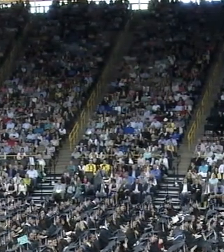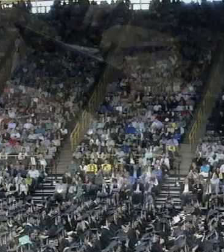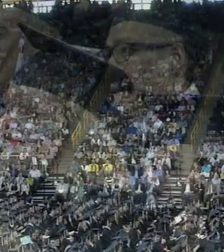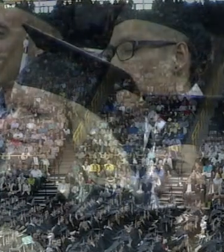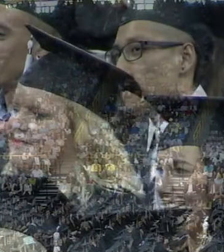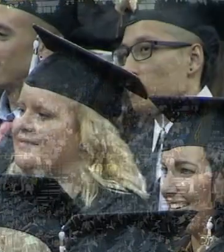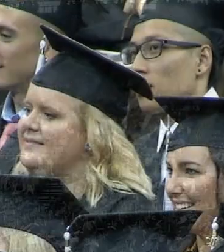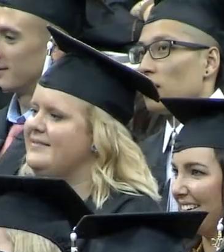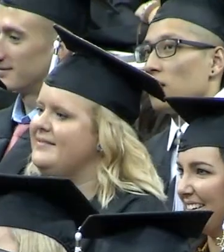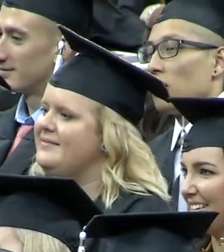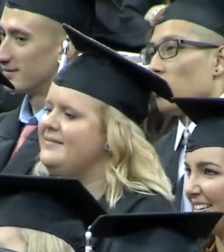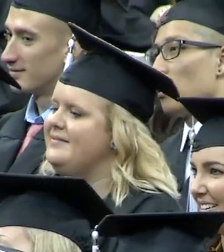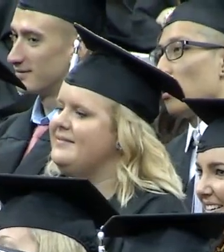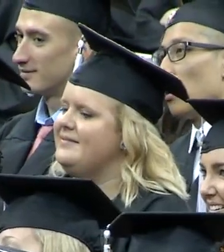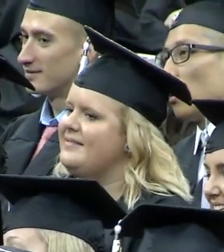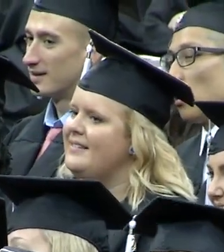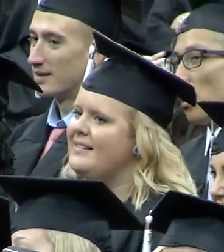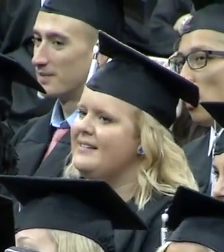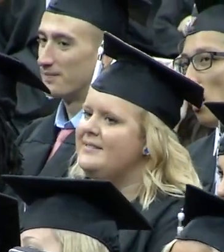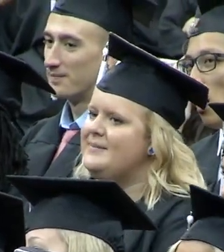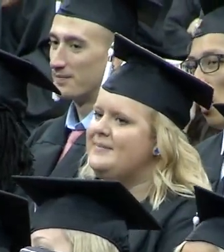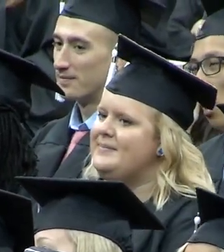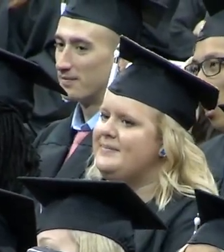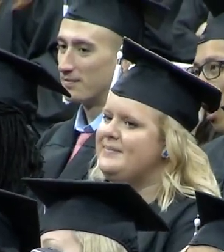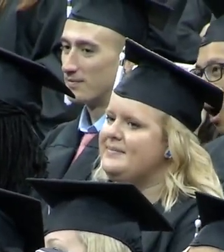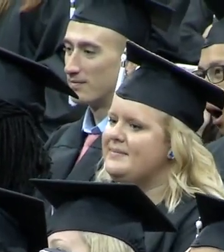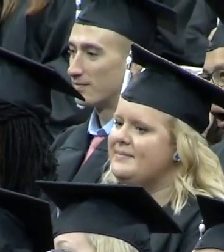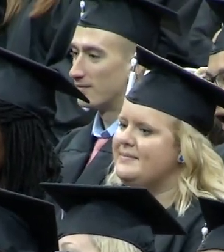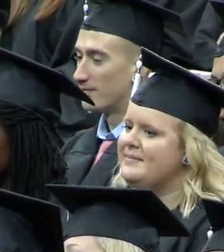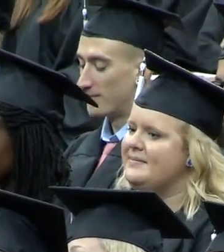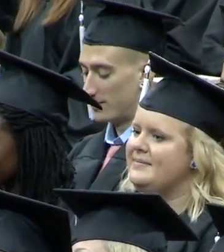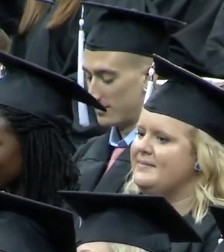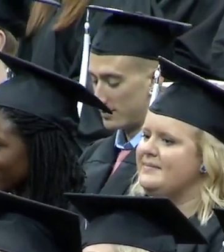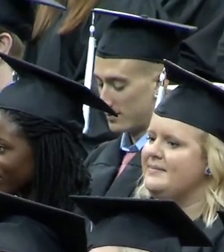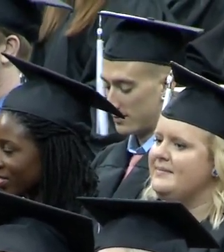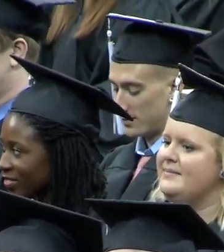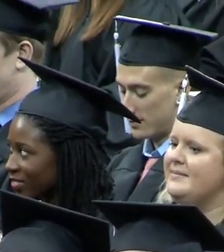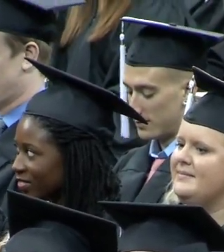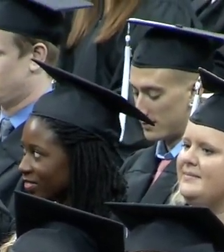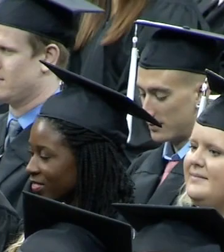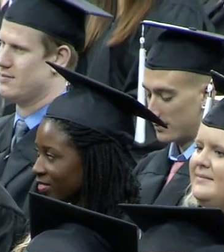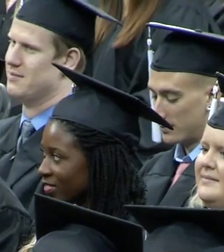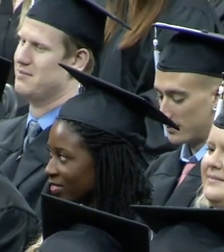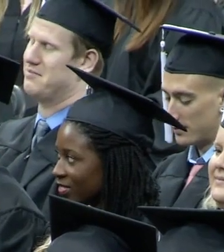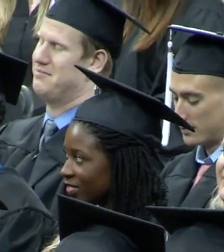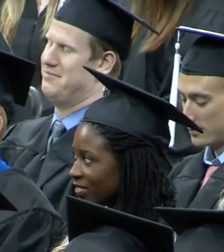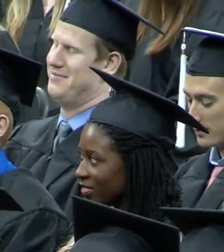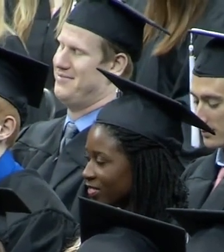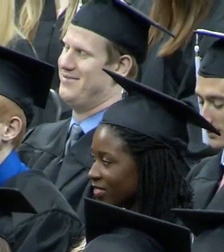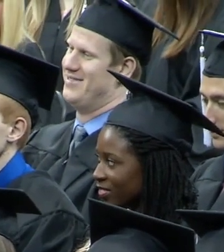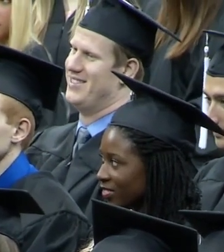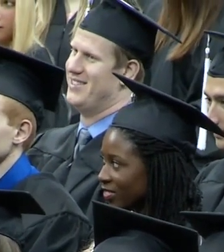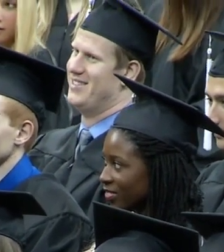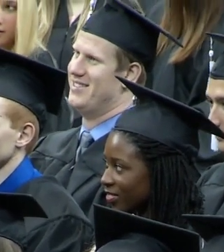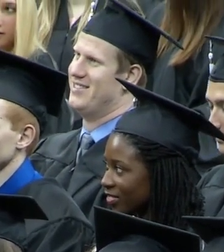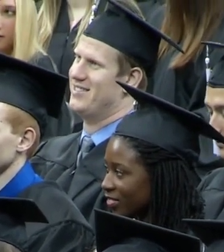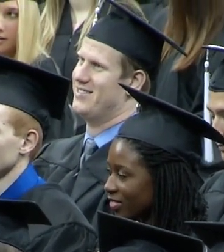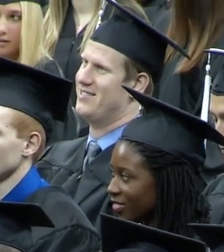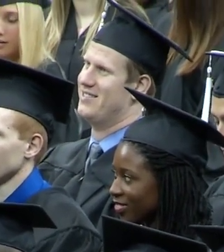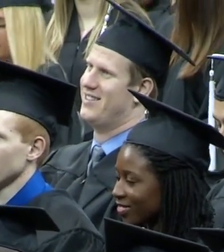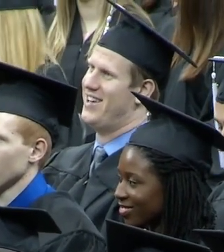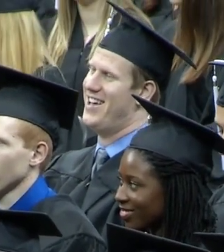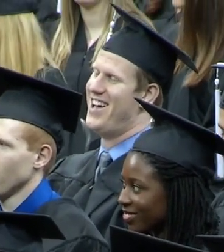So be proud. You are the University of Iowa. And if you can handle six-month winters covered in snow, hashtag the planet